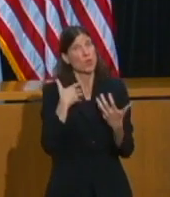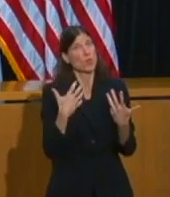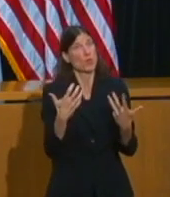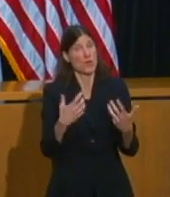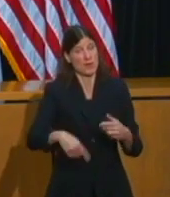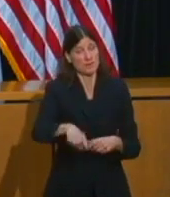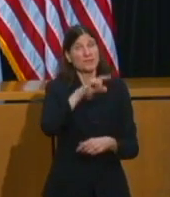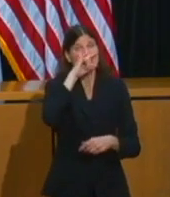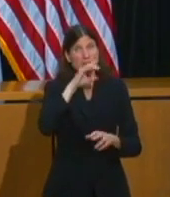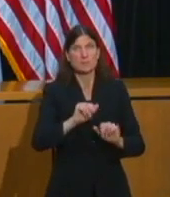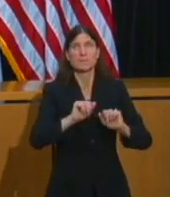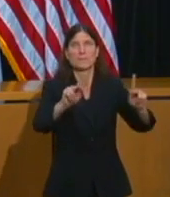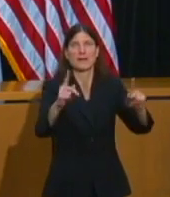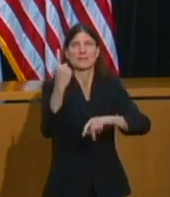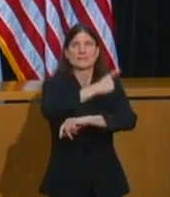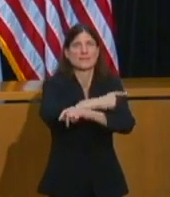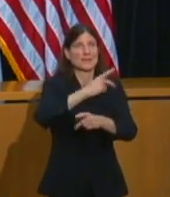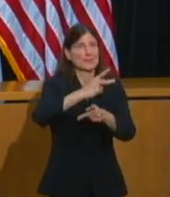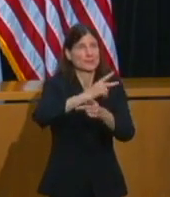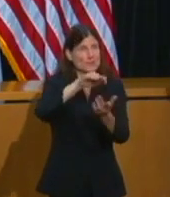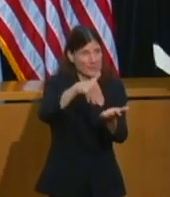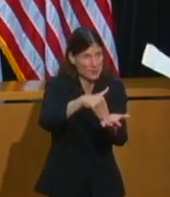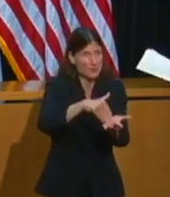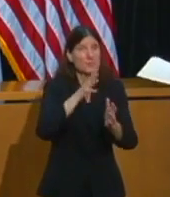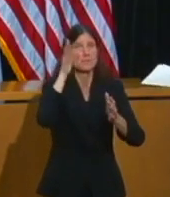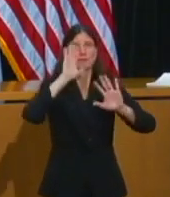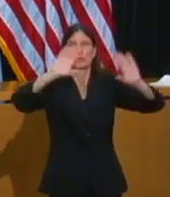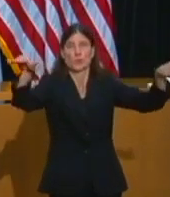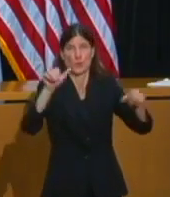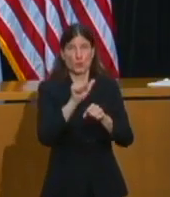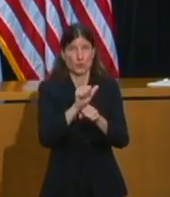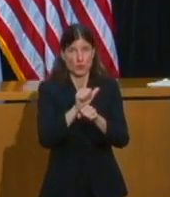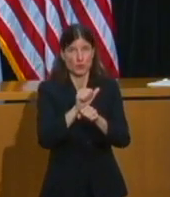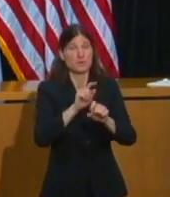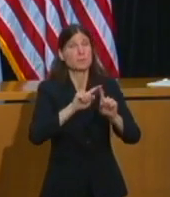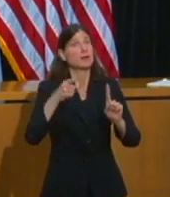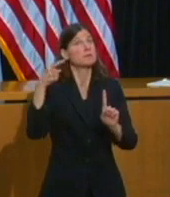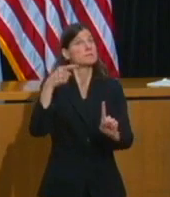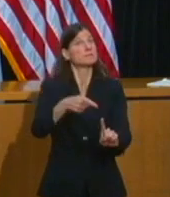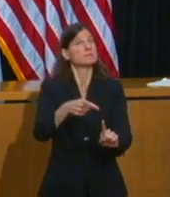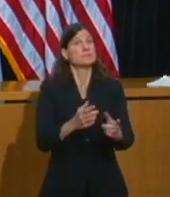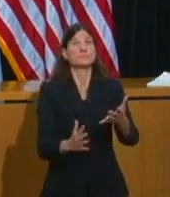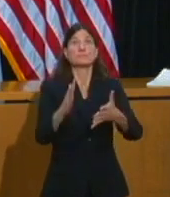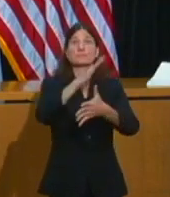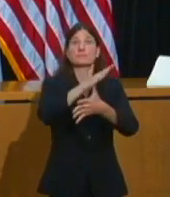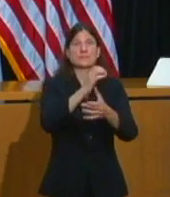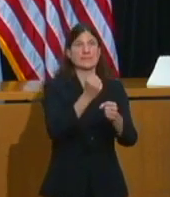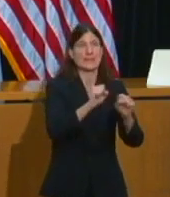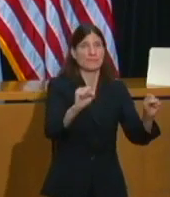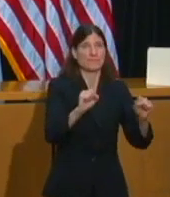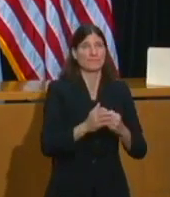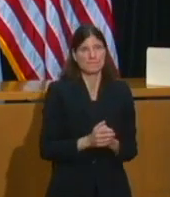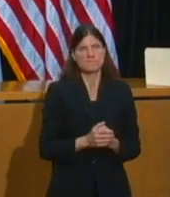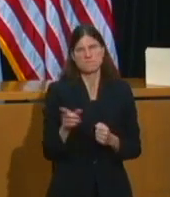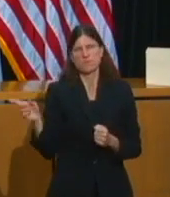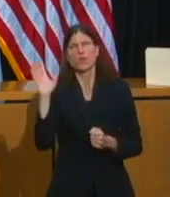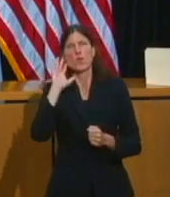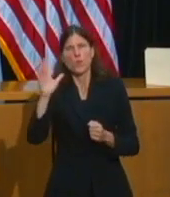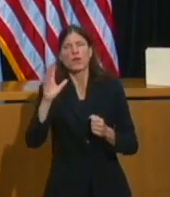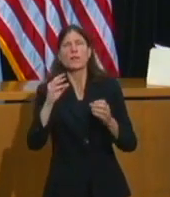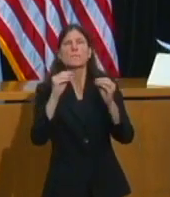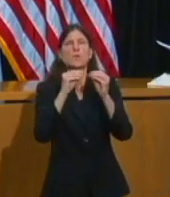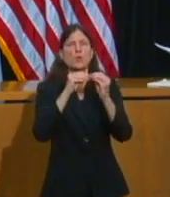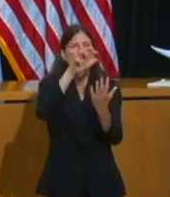More tools, templates, and instructions will be released in the coming days. All providers may decide when they want to